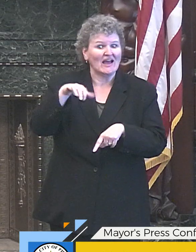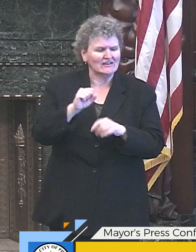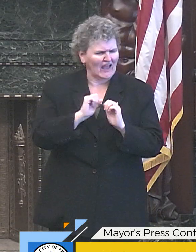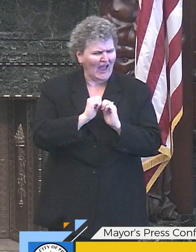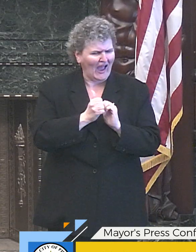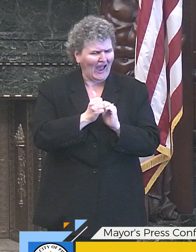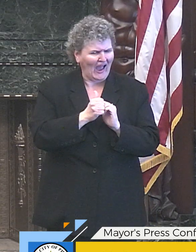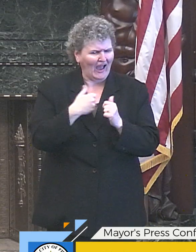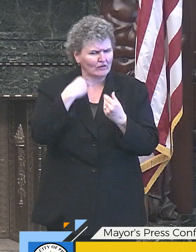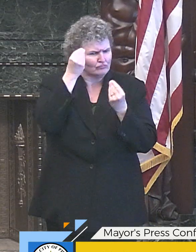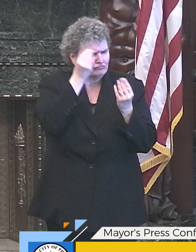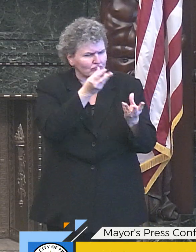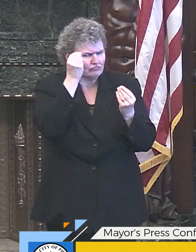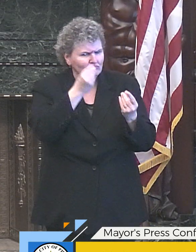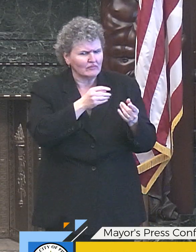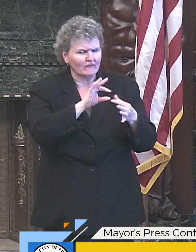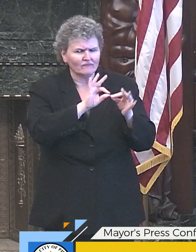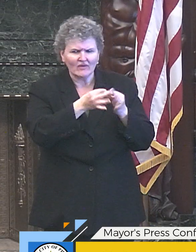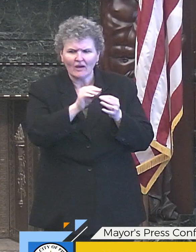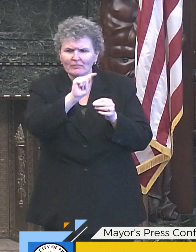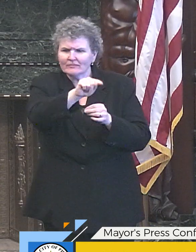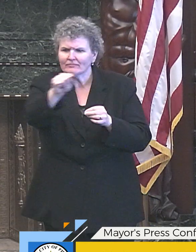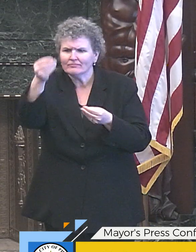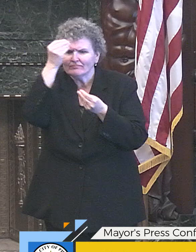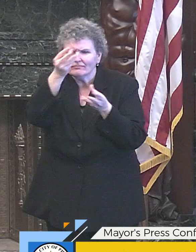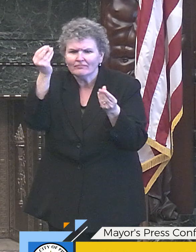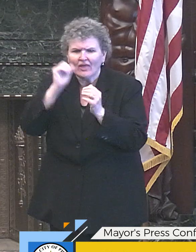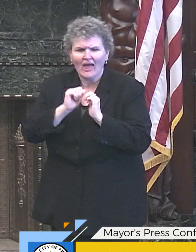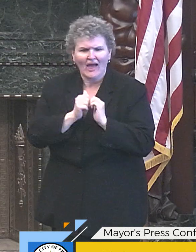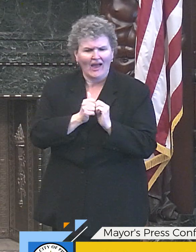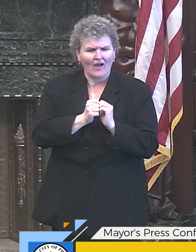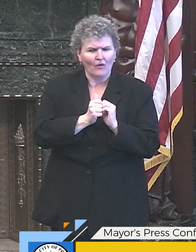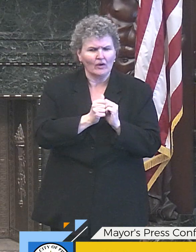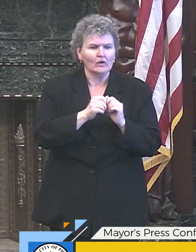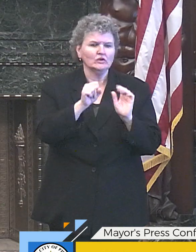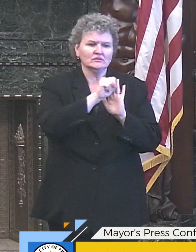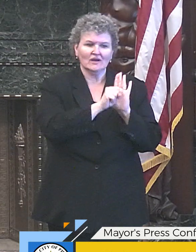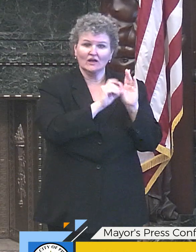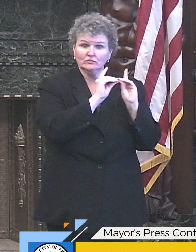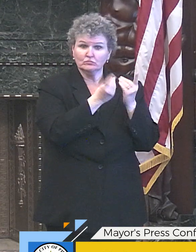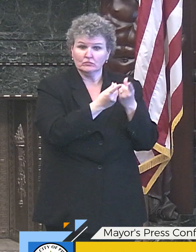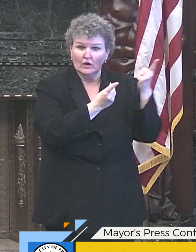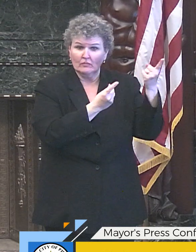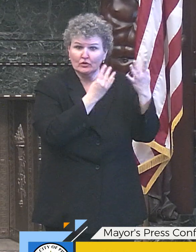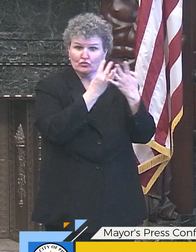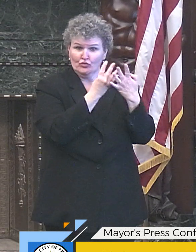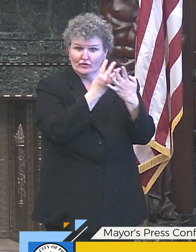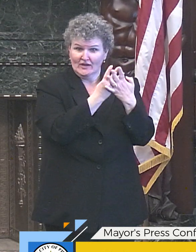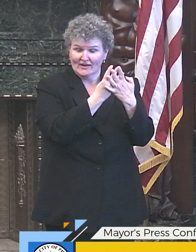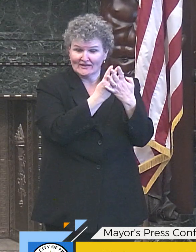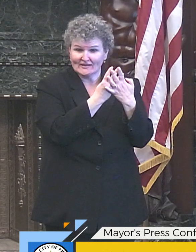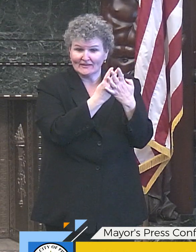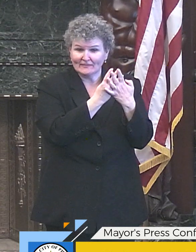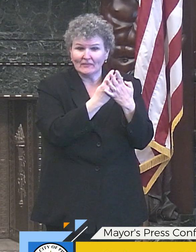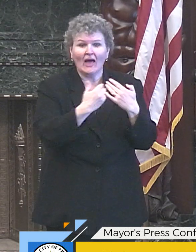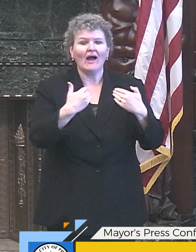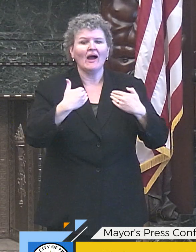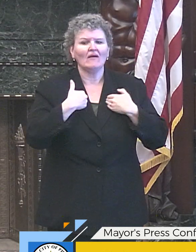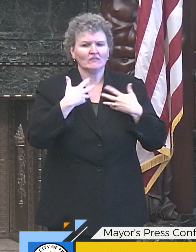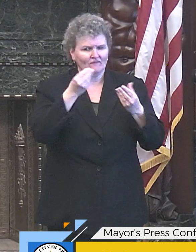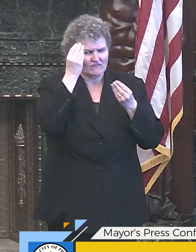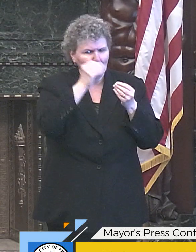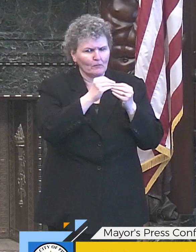information to families. Apparently the State Department of Corrections has a website that shows numbers of tests being done in